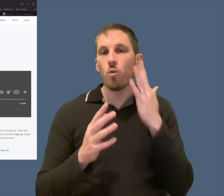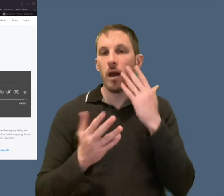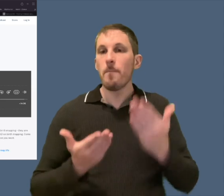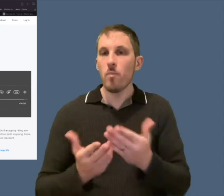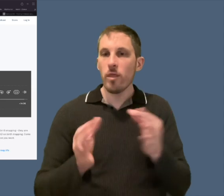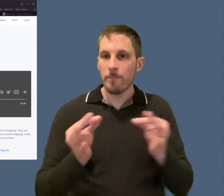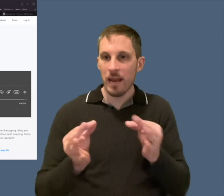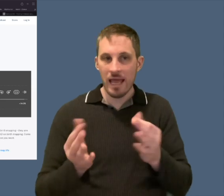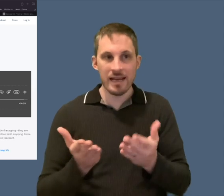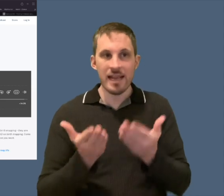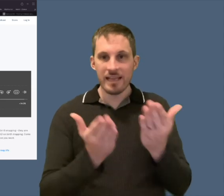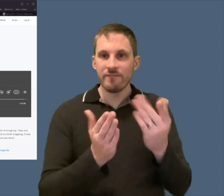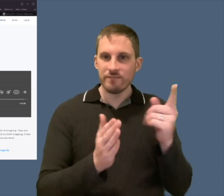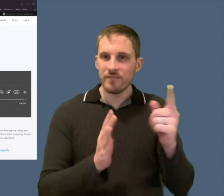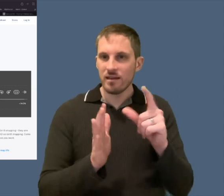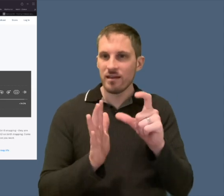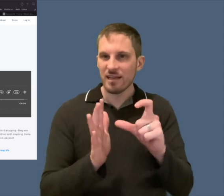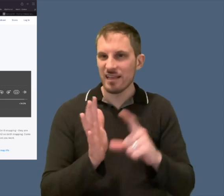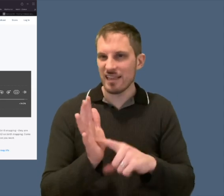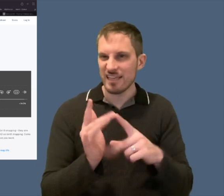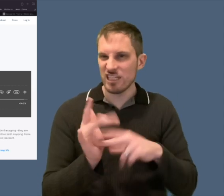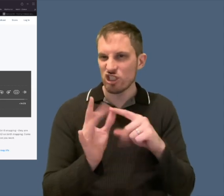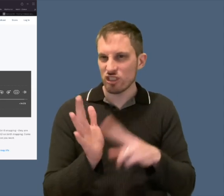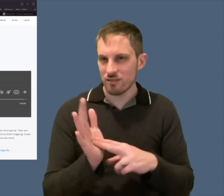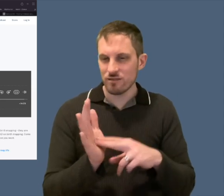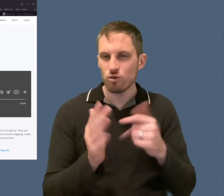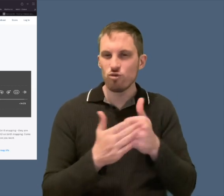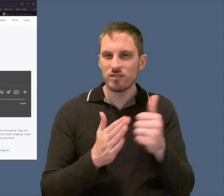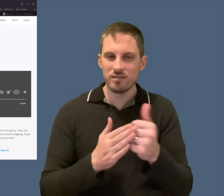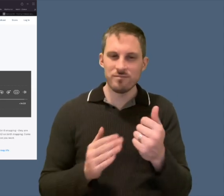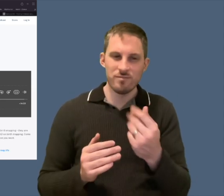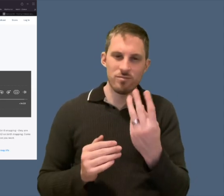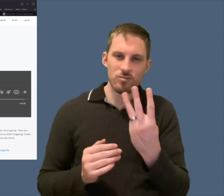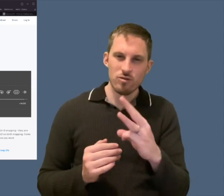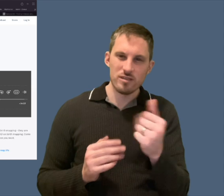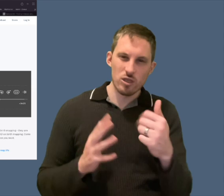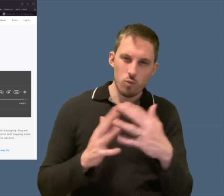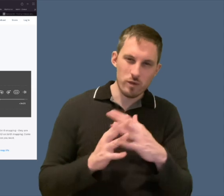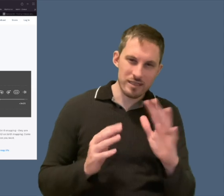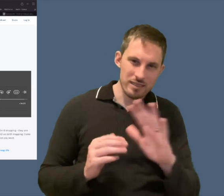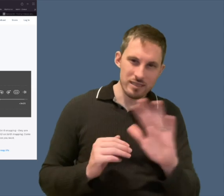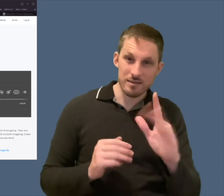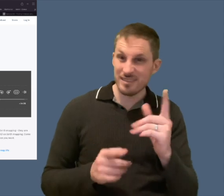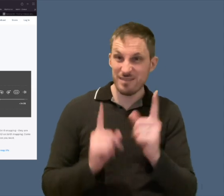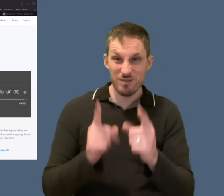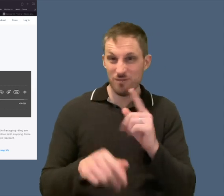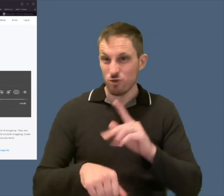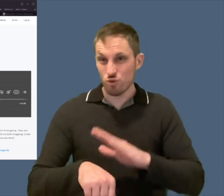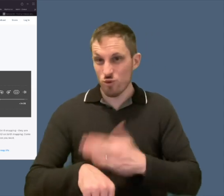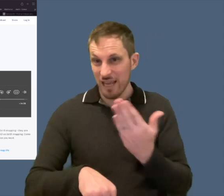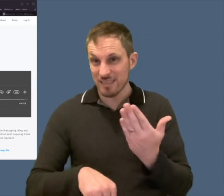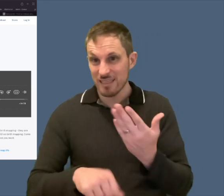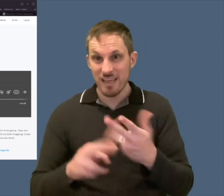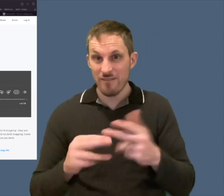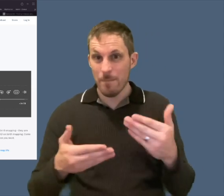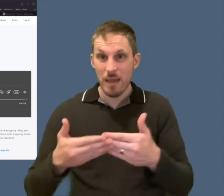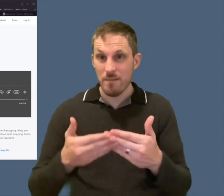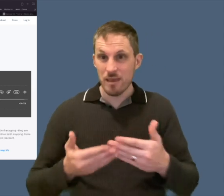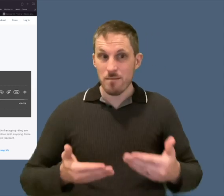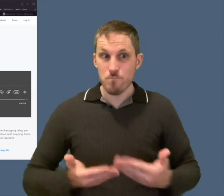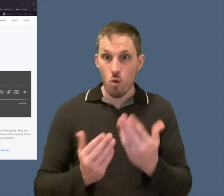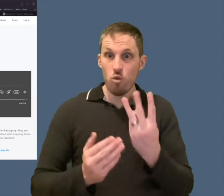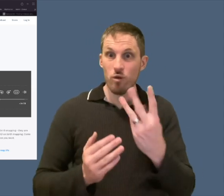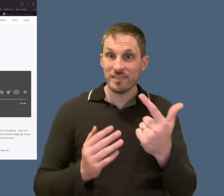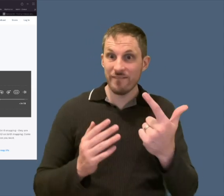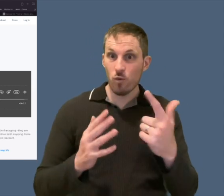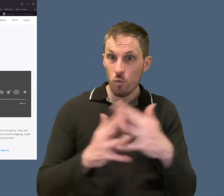clinicians, it's usually around the 36, maybe 34 week mark, which for some women is too late. If a baby comes at 37